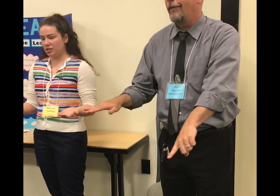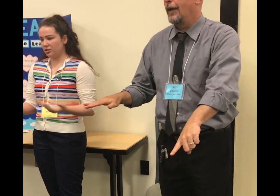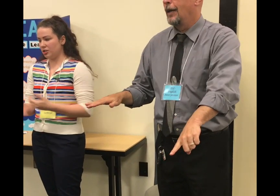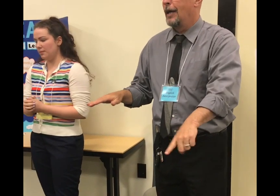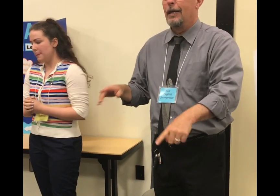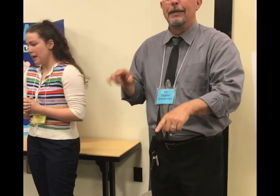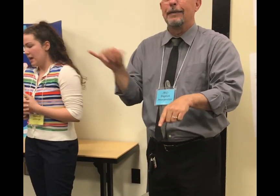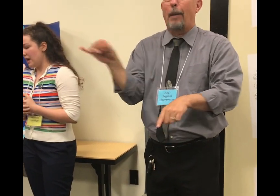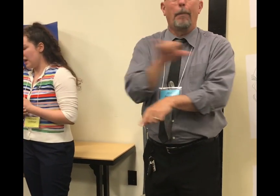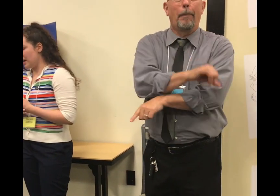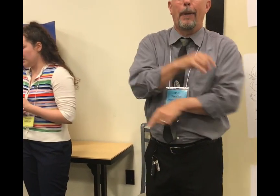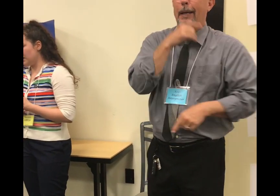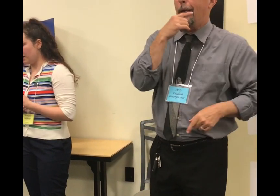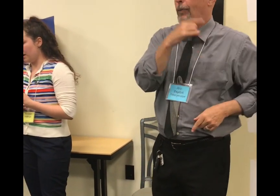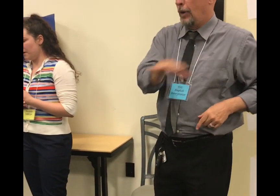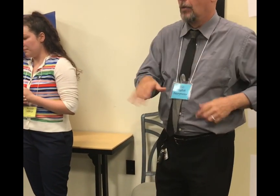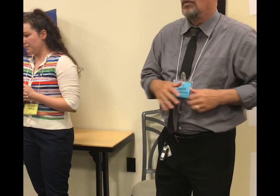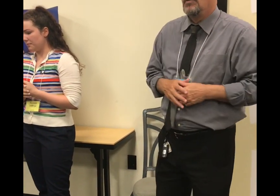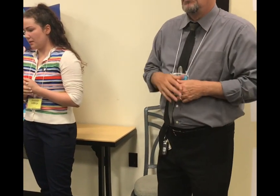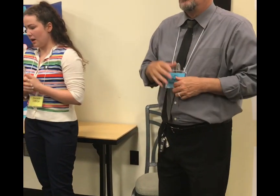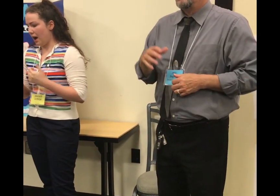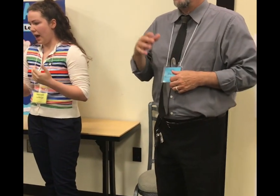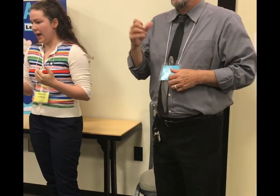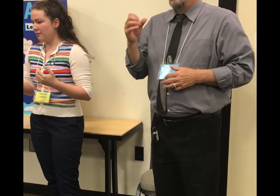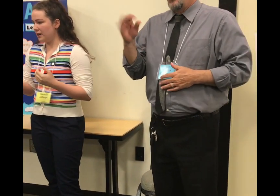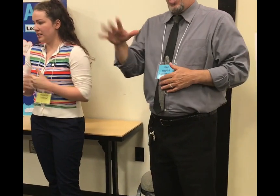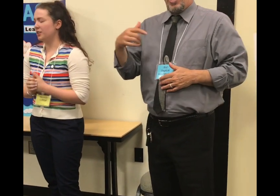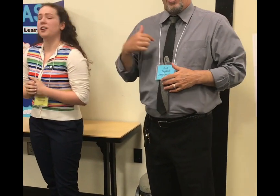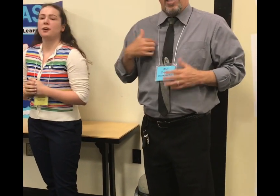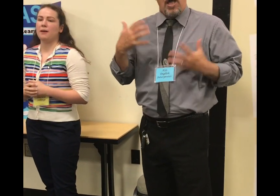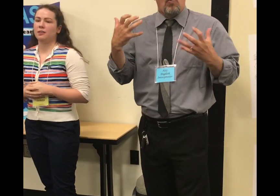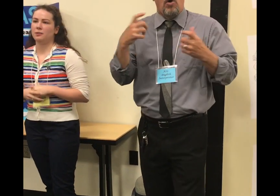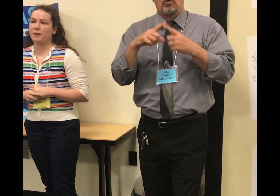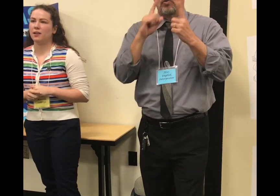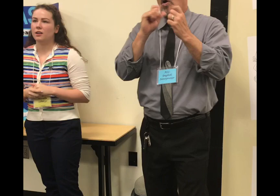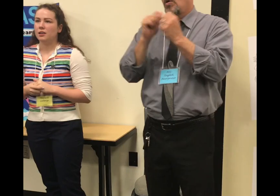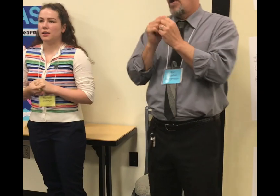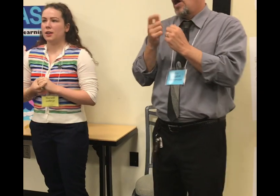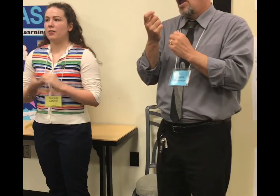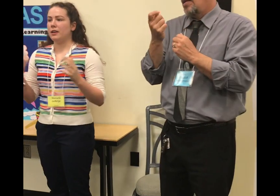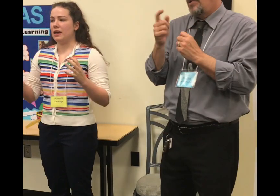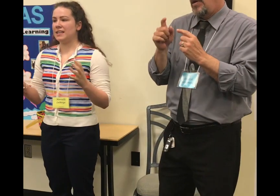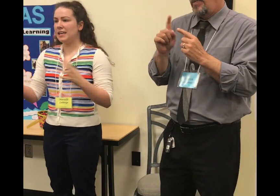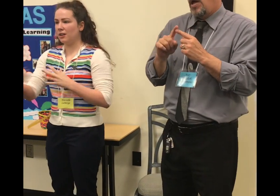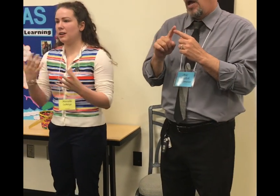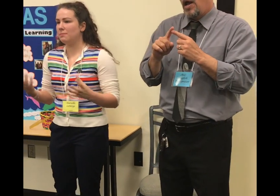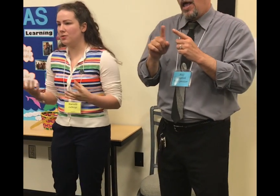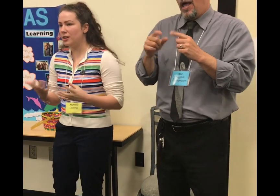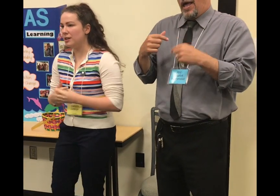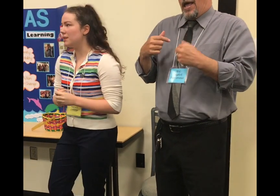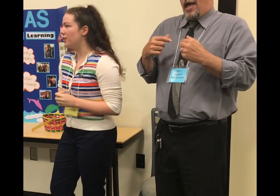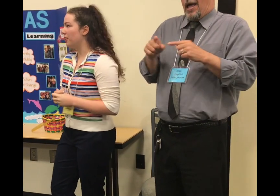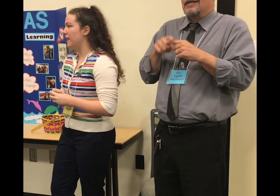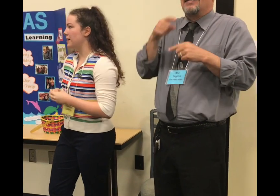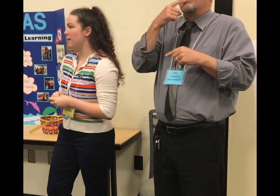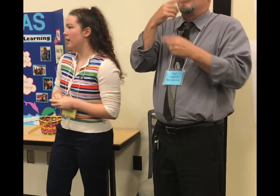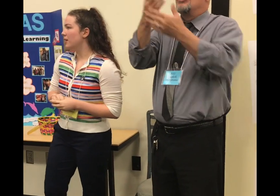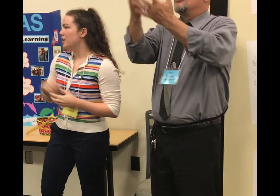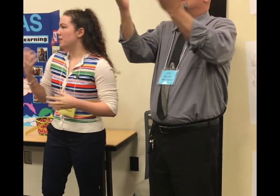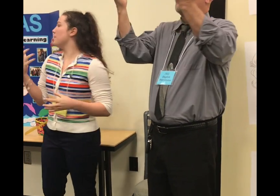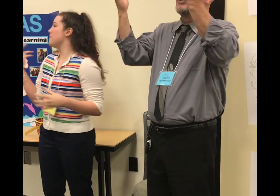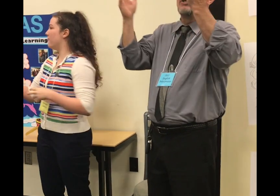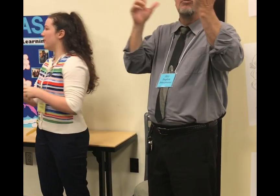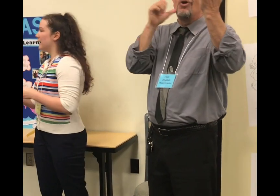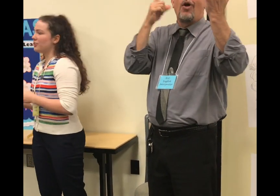in hearing children. And I wanted to talk about a little bit, as a hearing community, we don't think